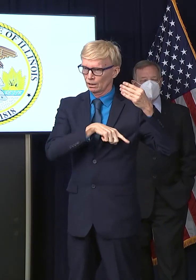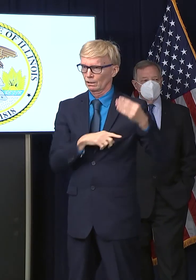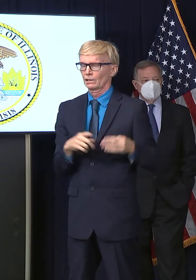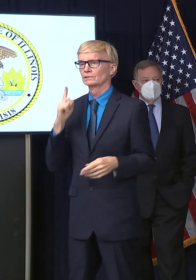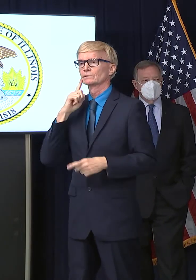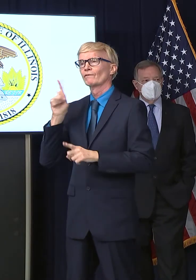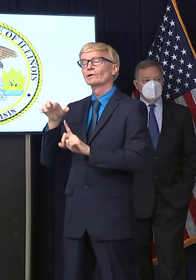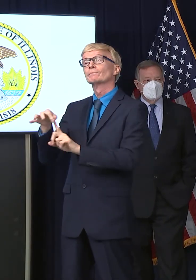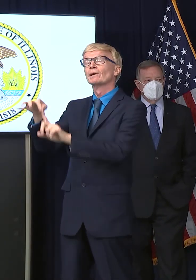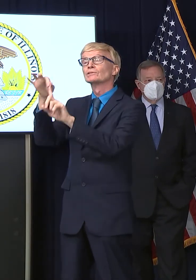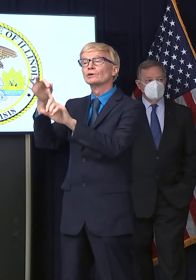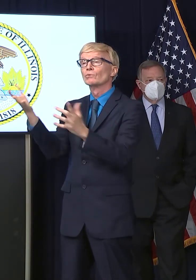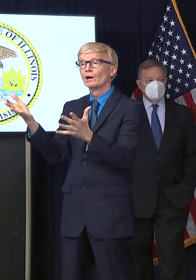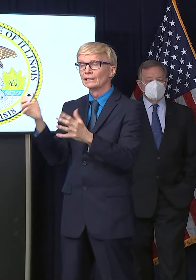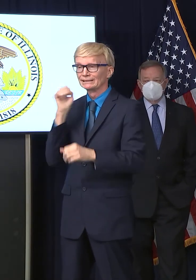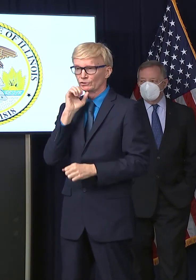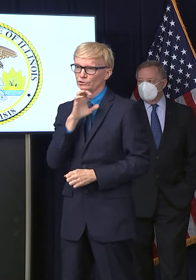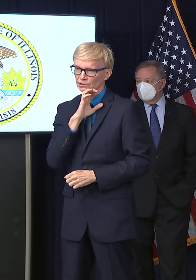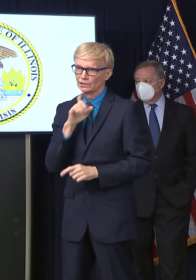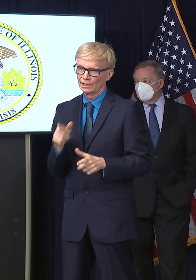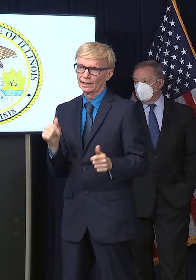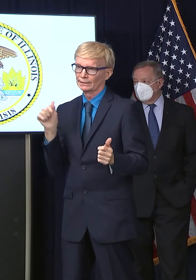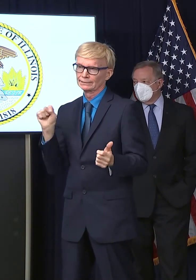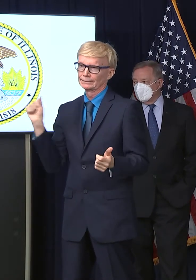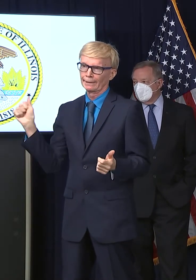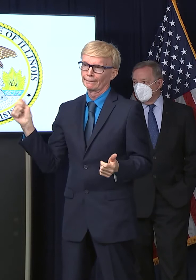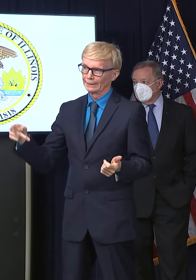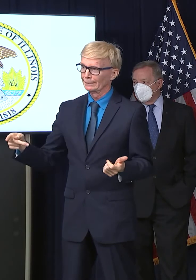particularly our seniors, as quickly as possible.